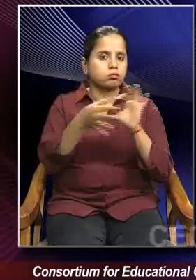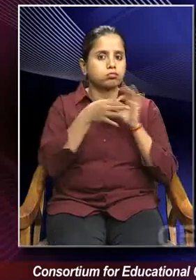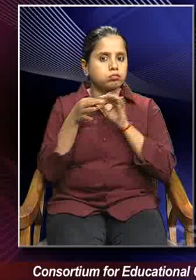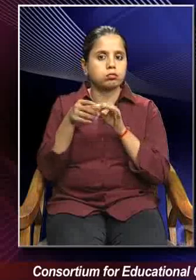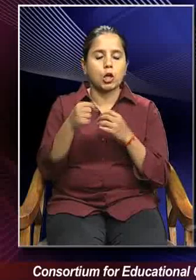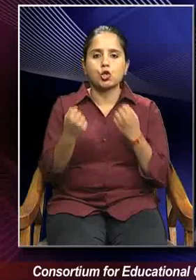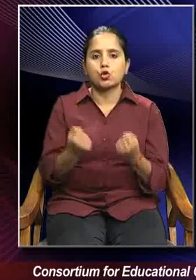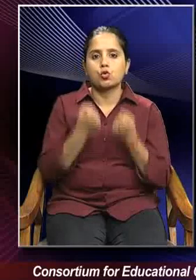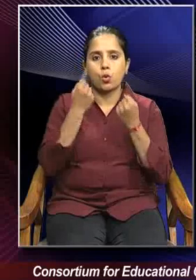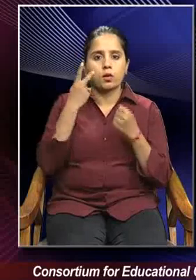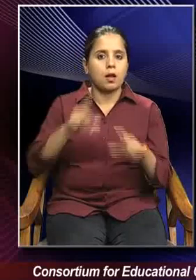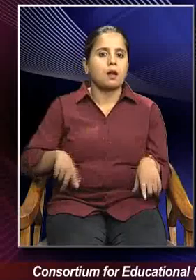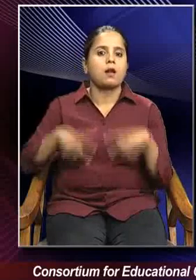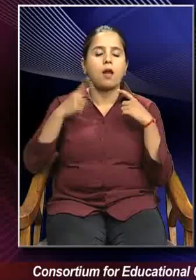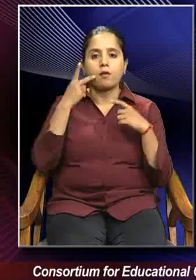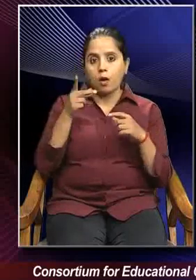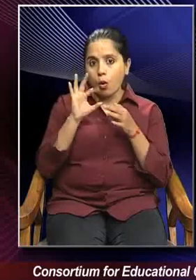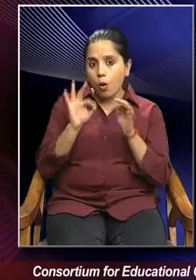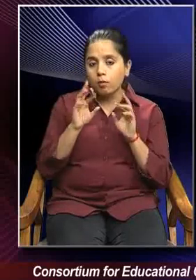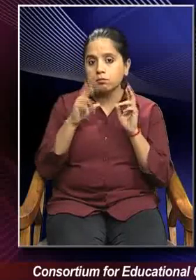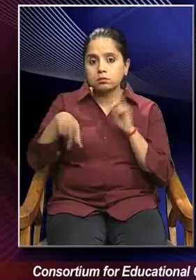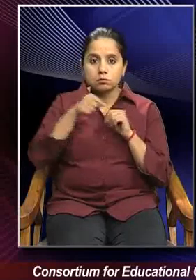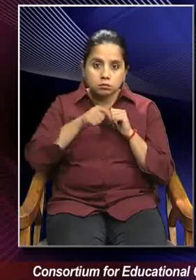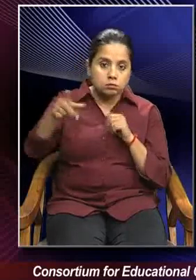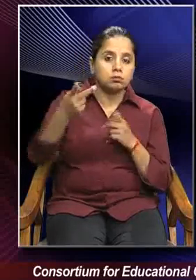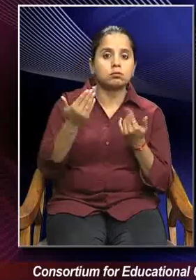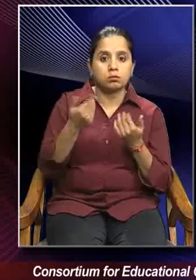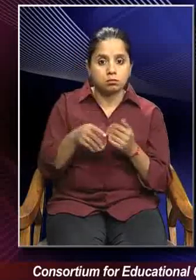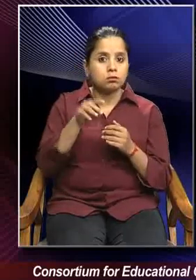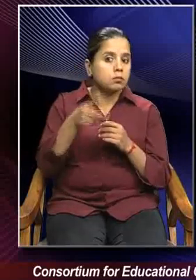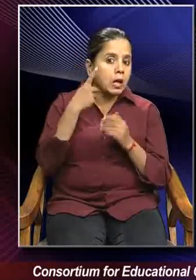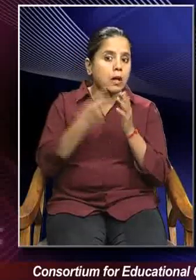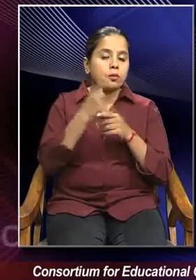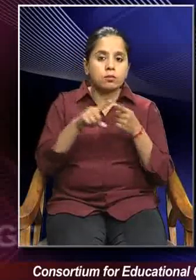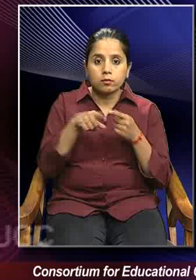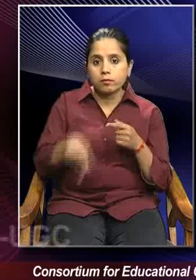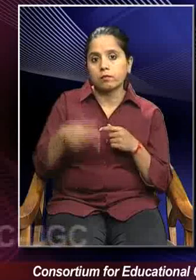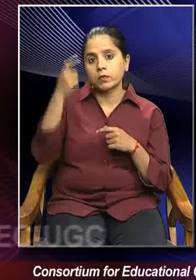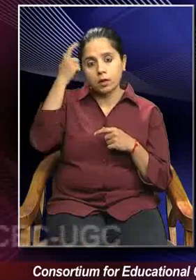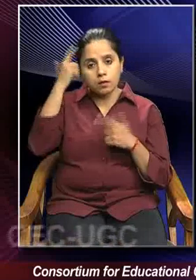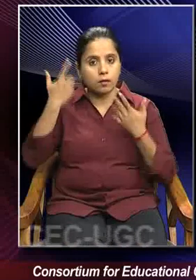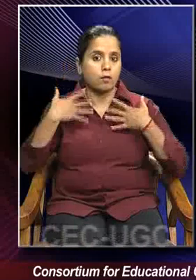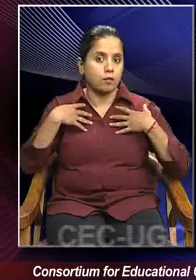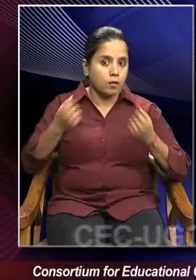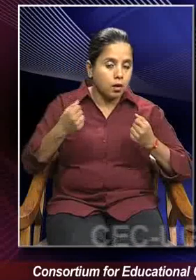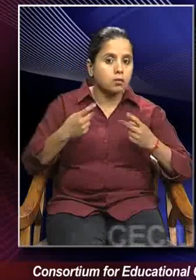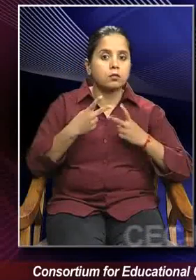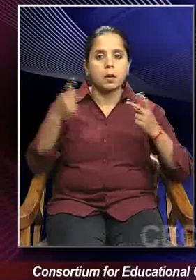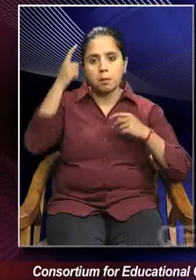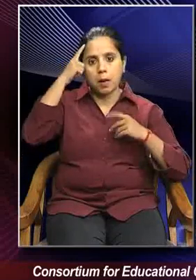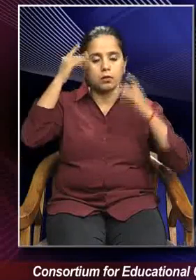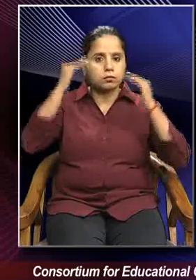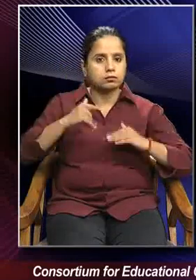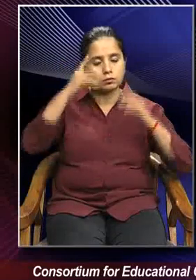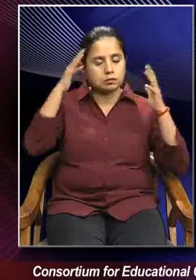the stronger life expectancy rate, the physical, the mental well-being, the reduced